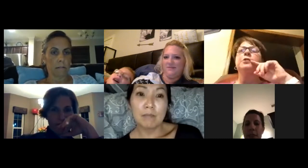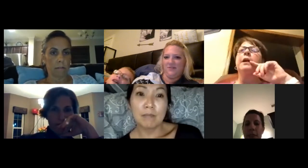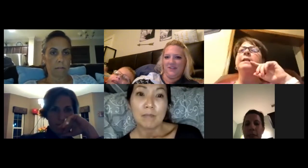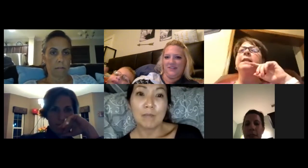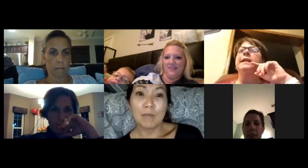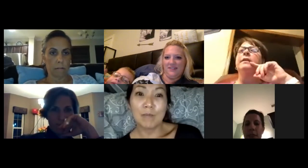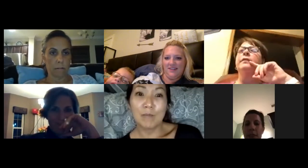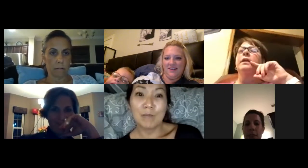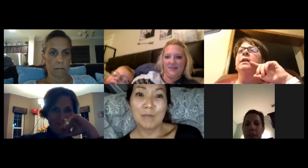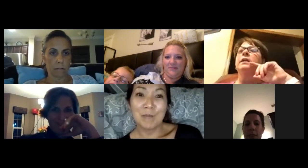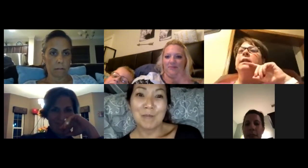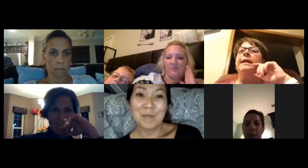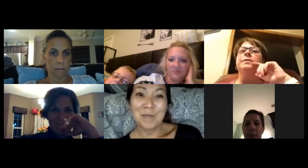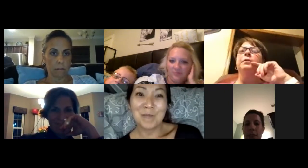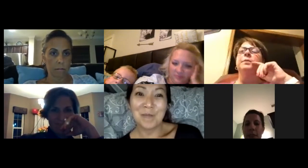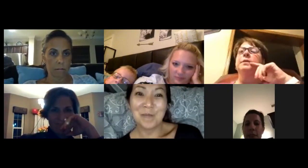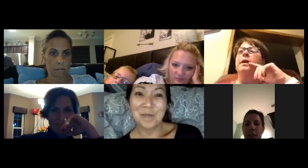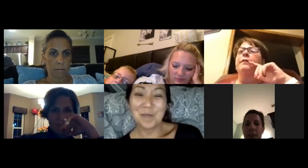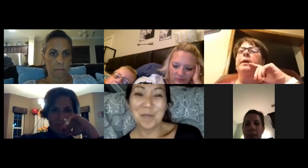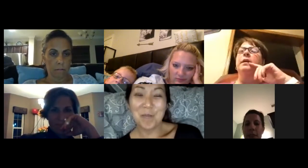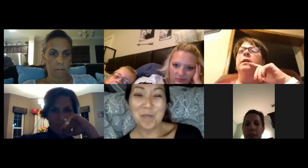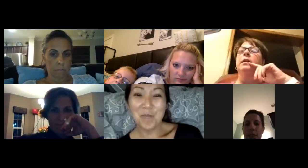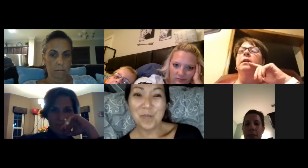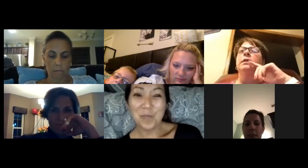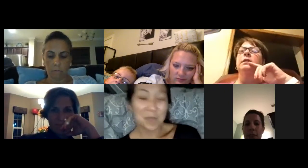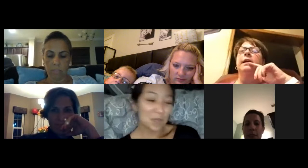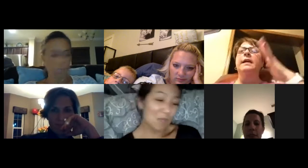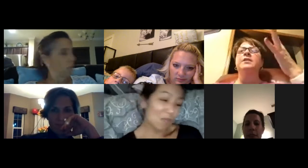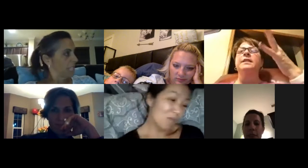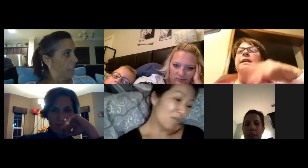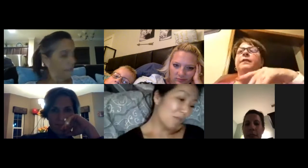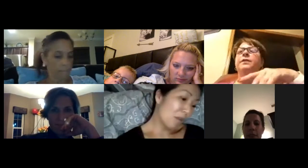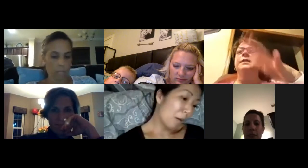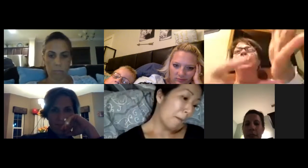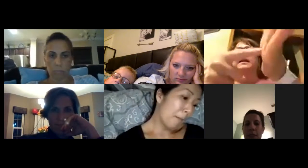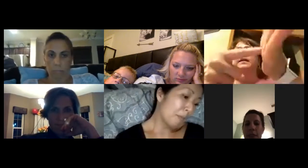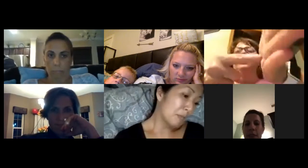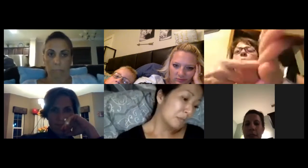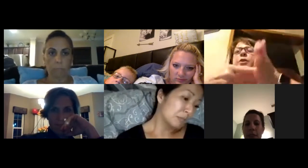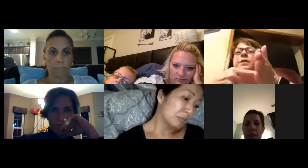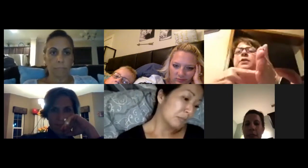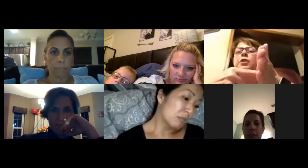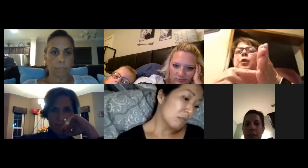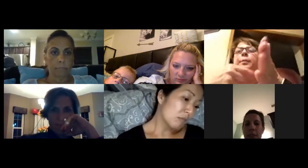Trying to think of classroom stuff, but I just think if you like when you said show